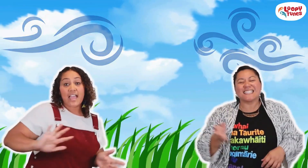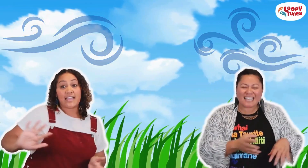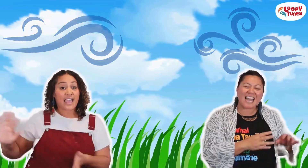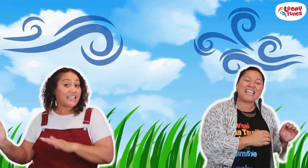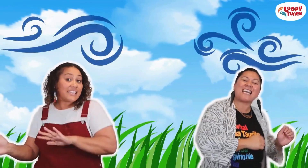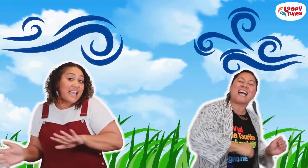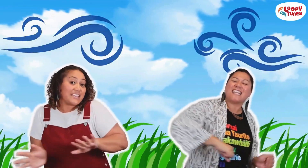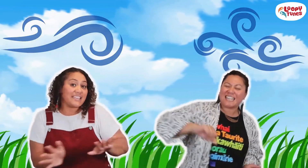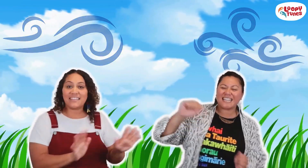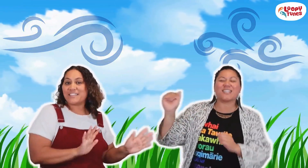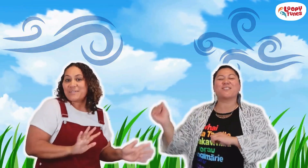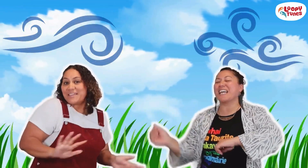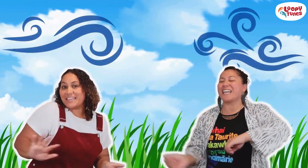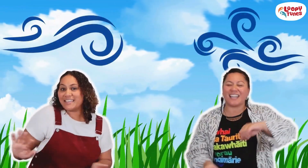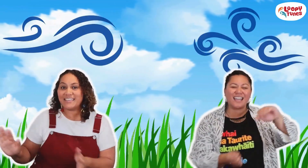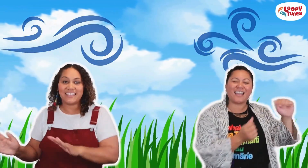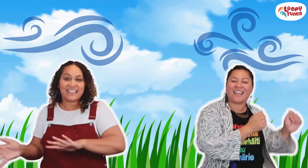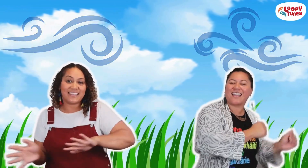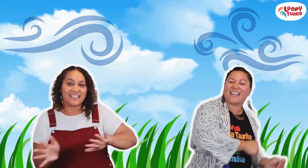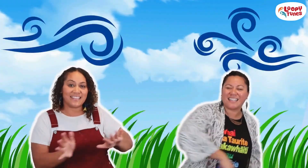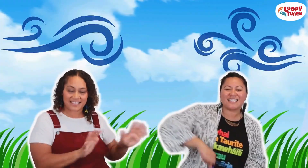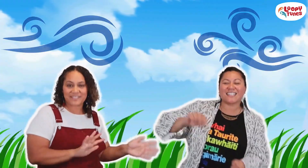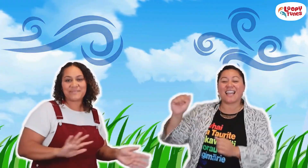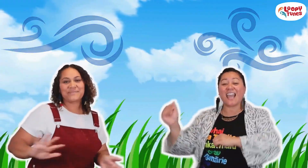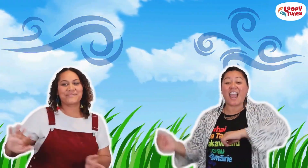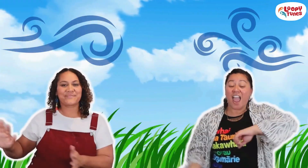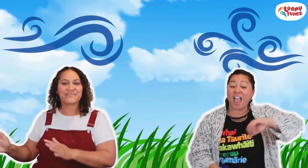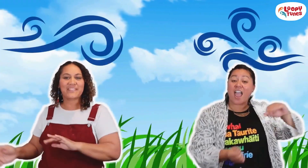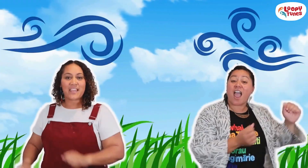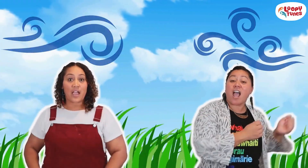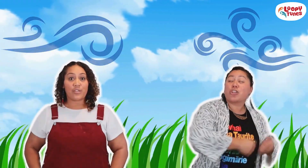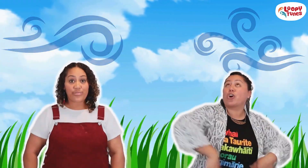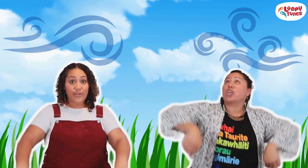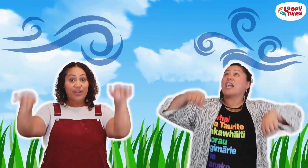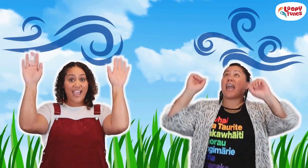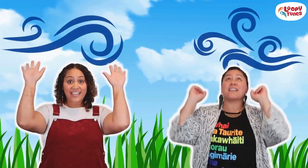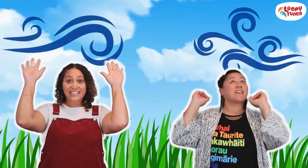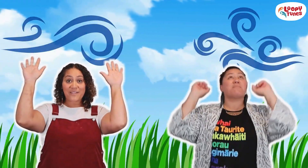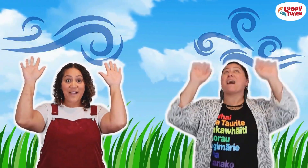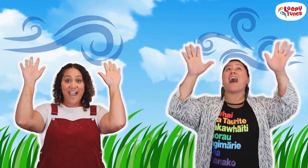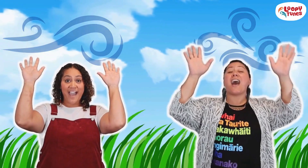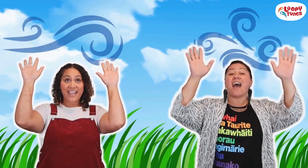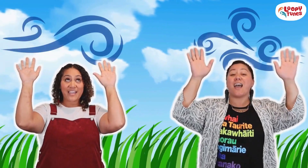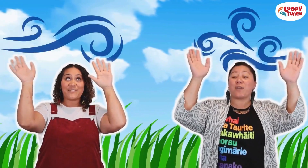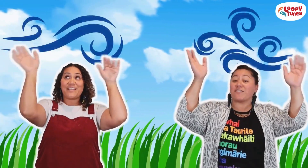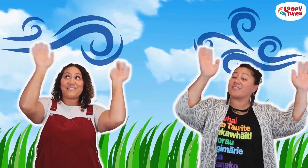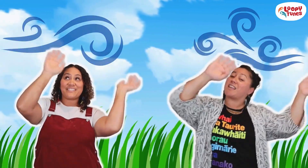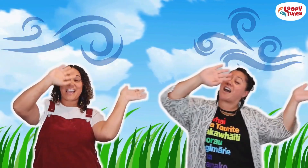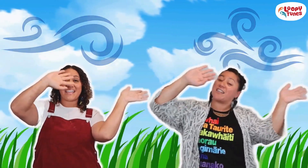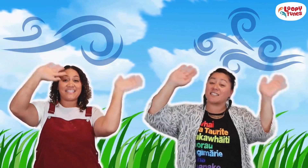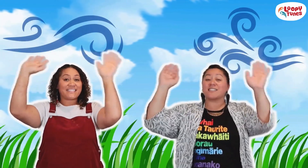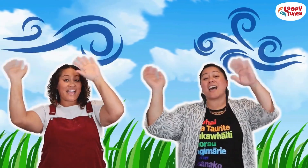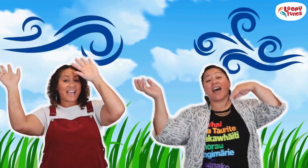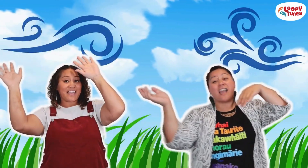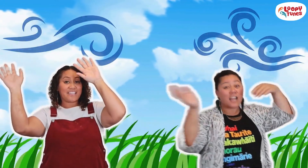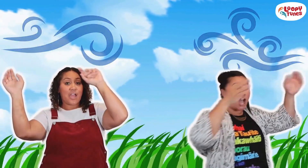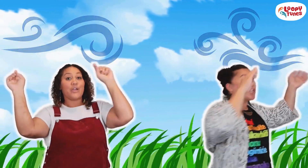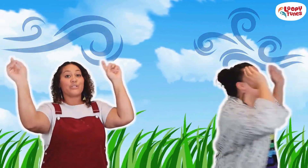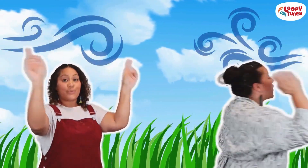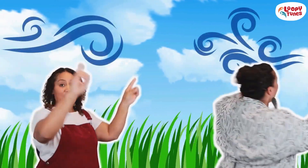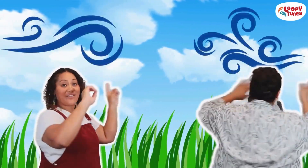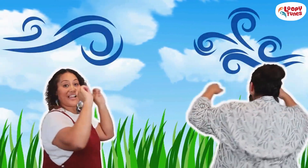wind. Kani kani in the wind. Throw your hands up high, wave them side to